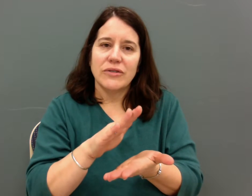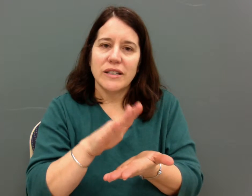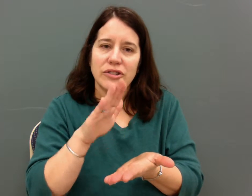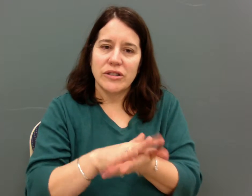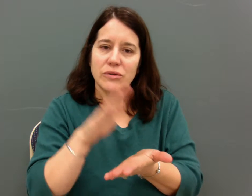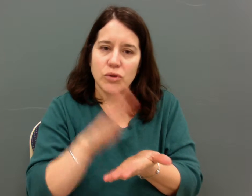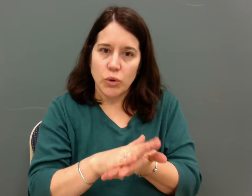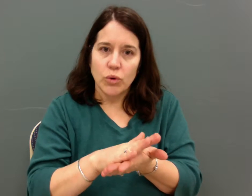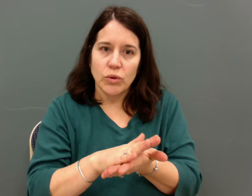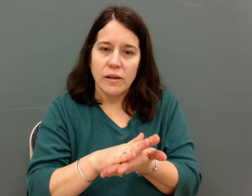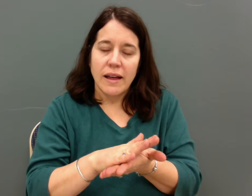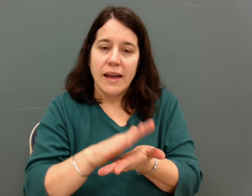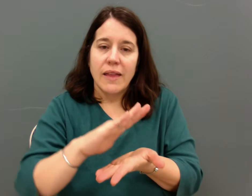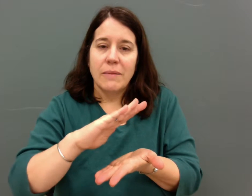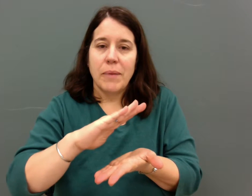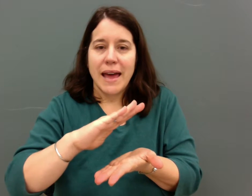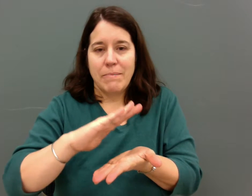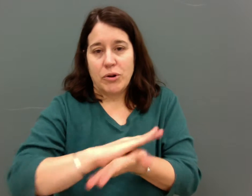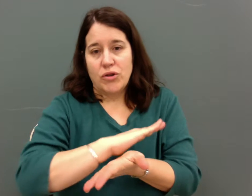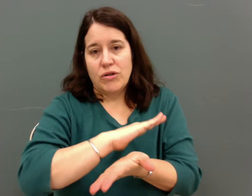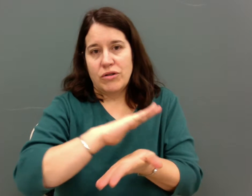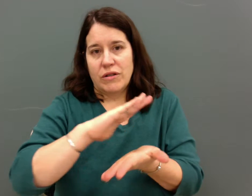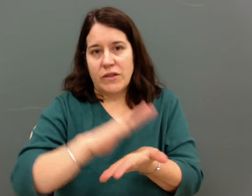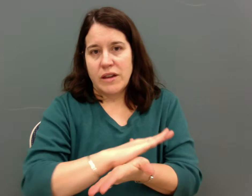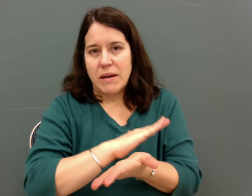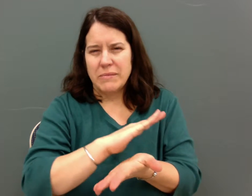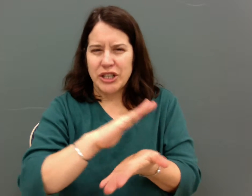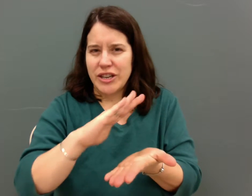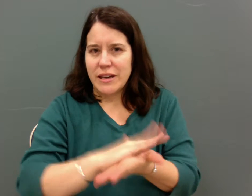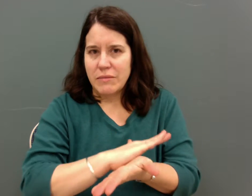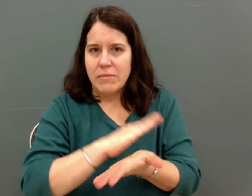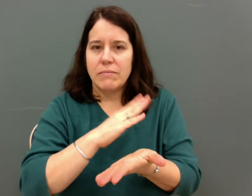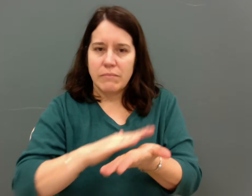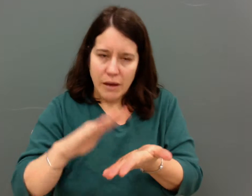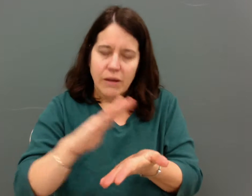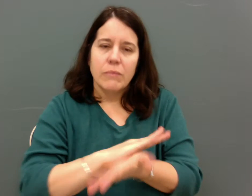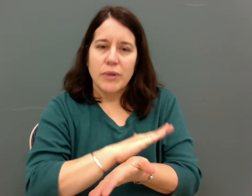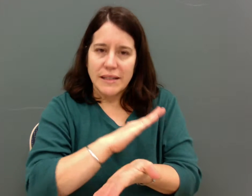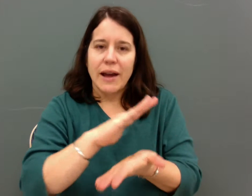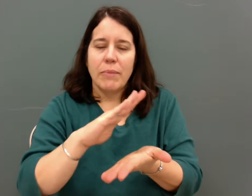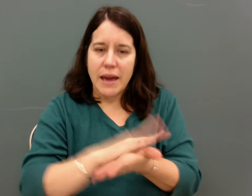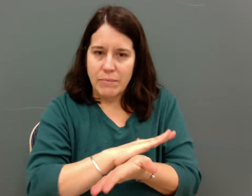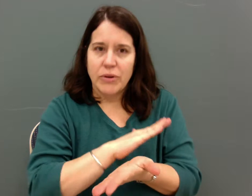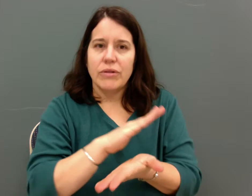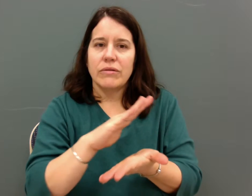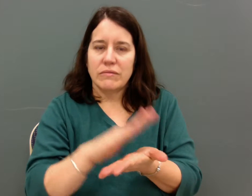attention, so school. And then paper. Think about a machine, maybe pressing out paper.